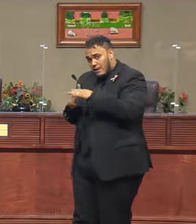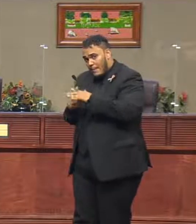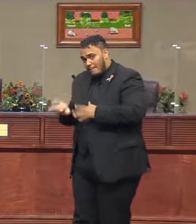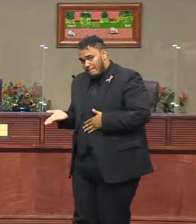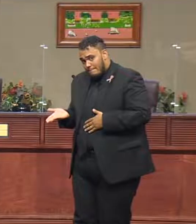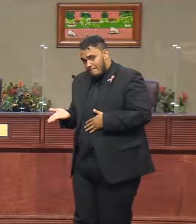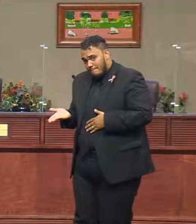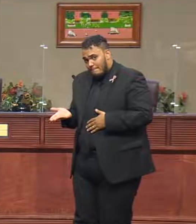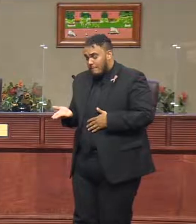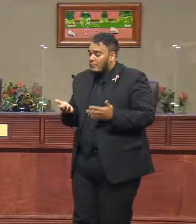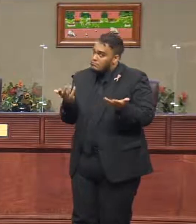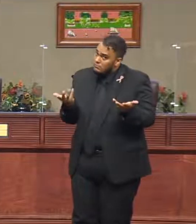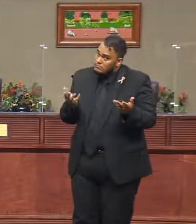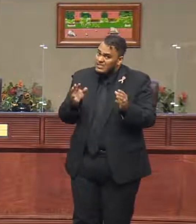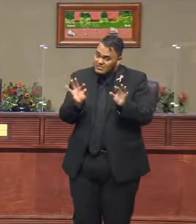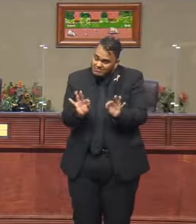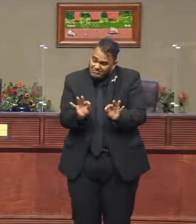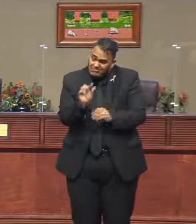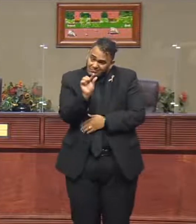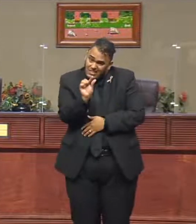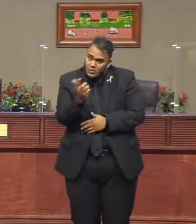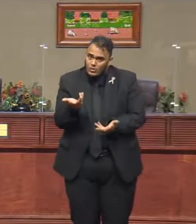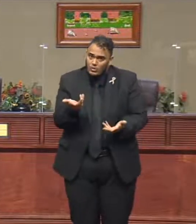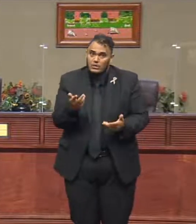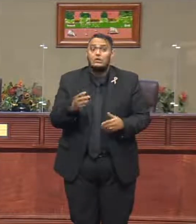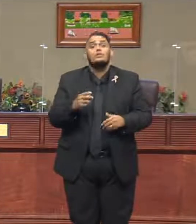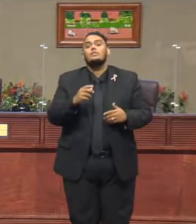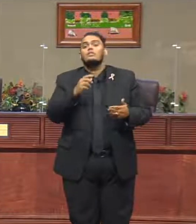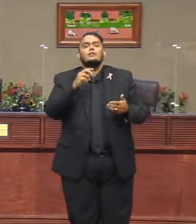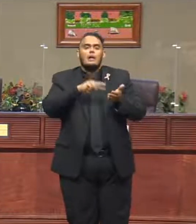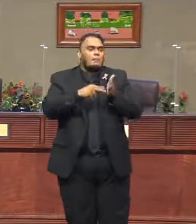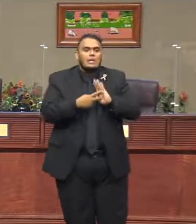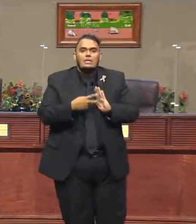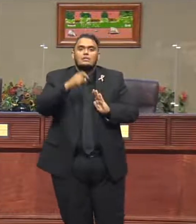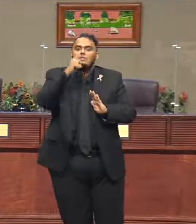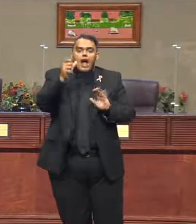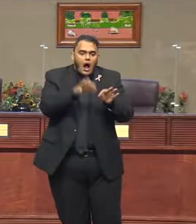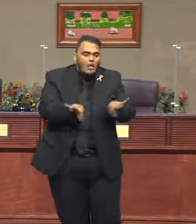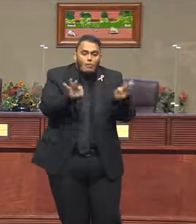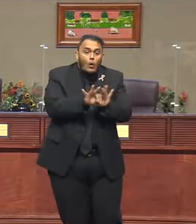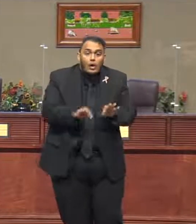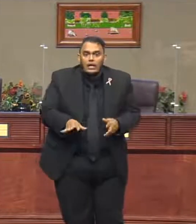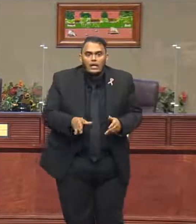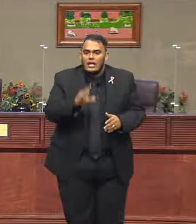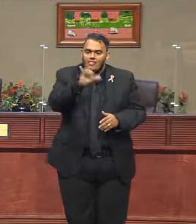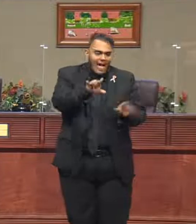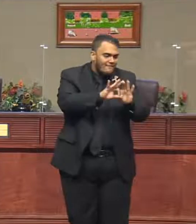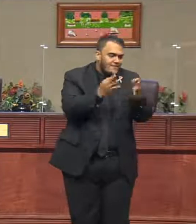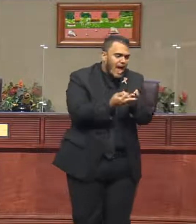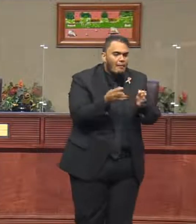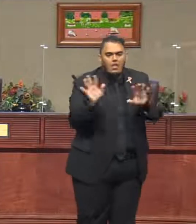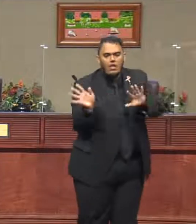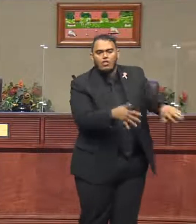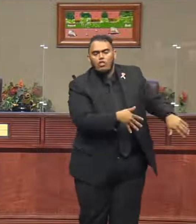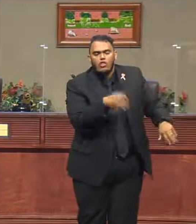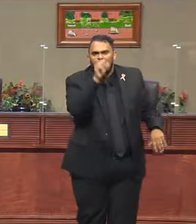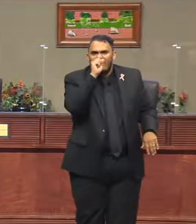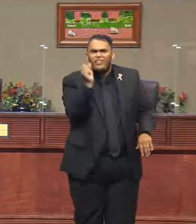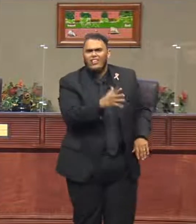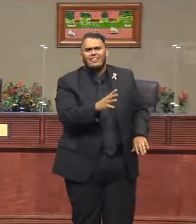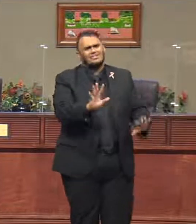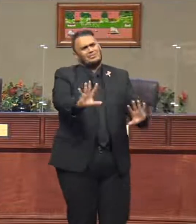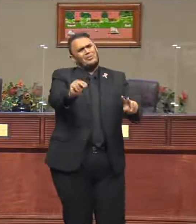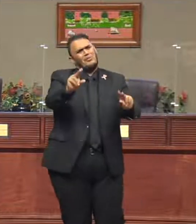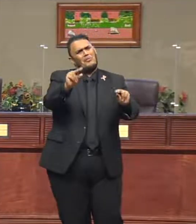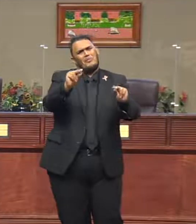not significant for that individual and for that family. It's very significant. That cannot be ignored. But at the population health